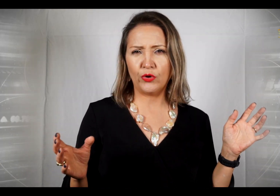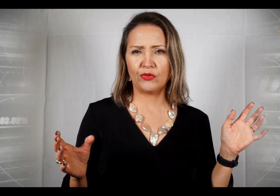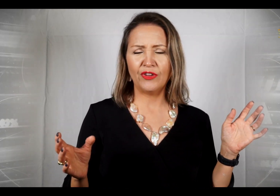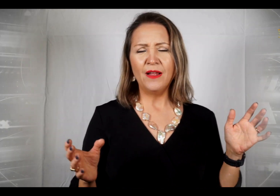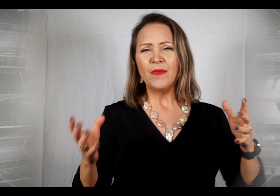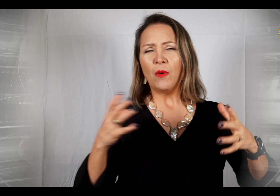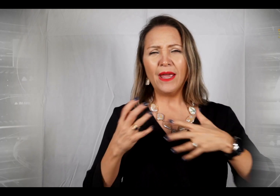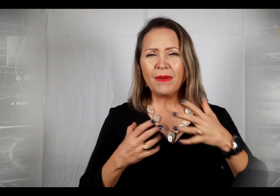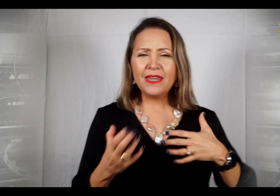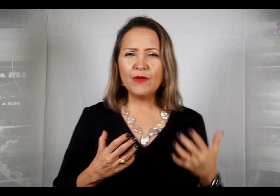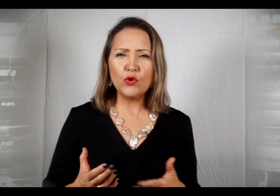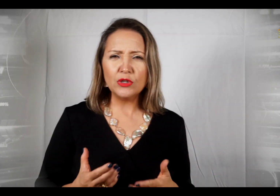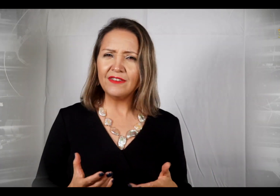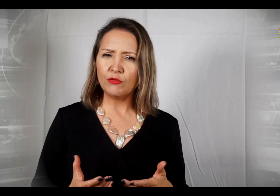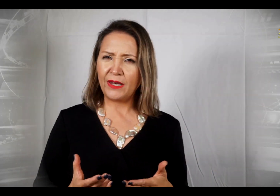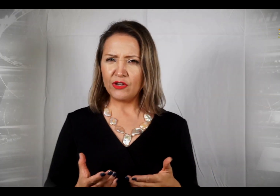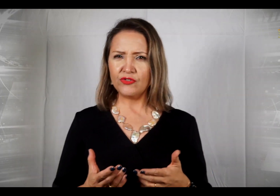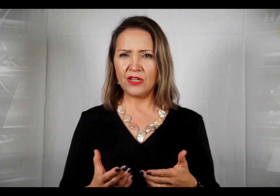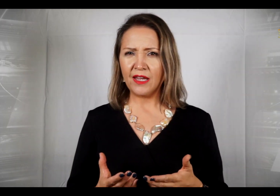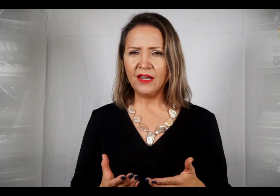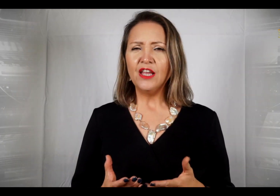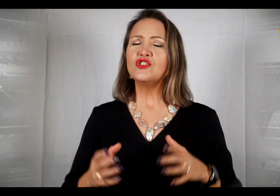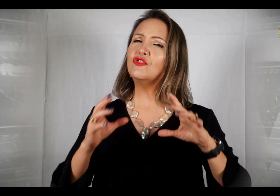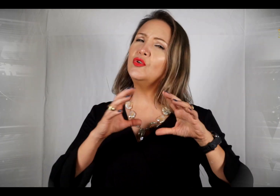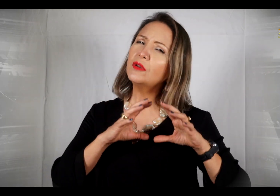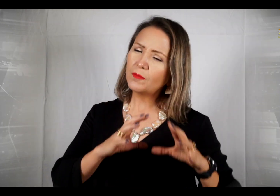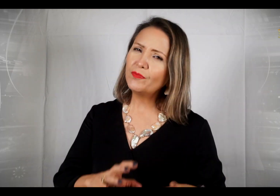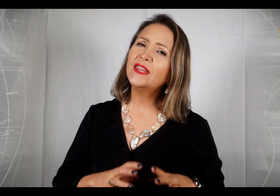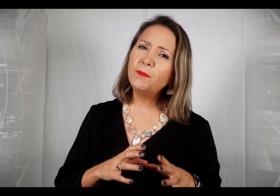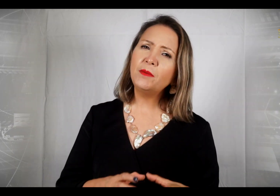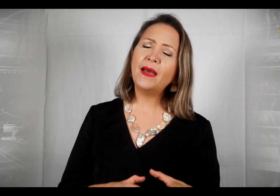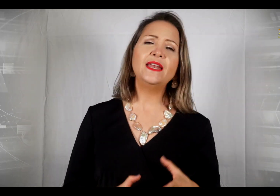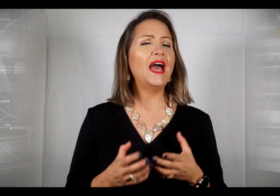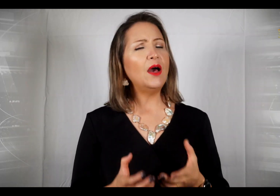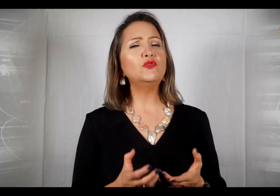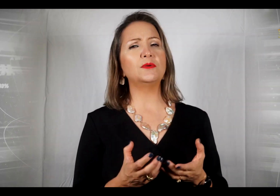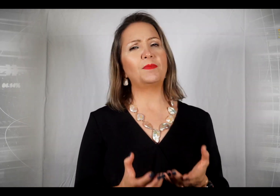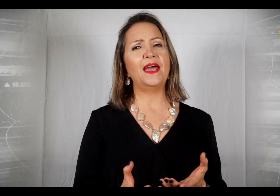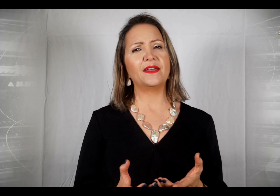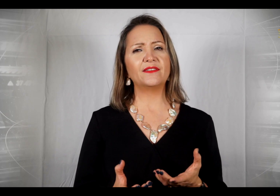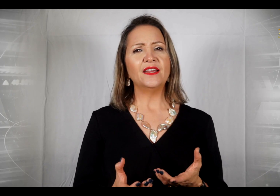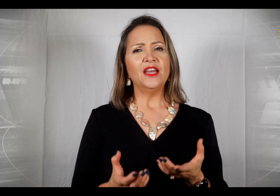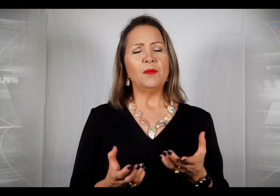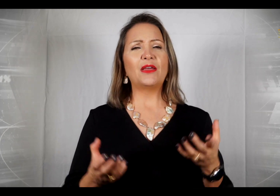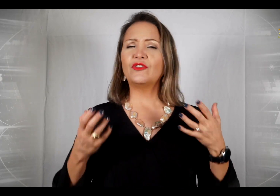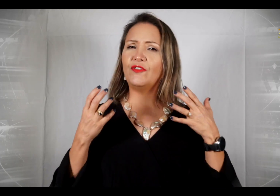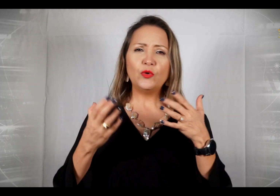yours. Why am I giving you all these explanations again? Just so you keep in mind how to apply it. Because if you do